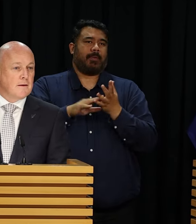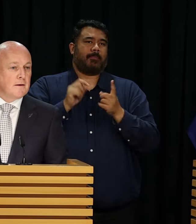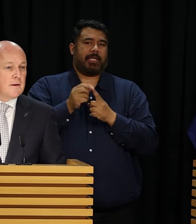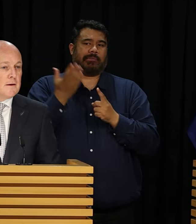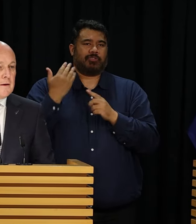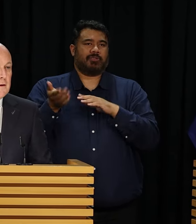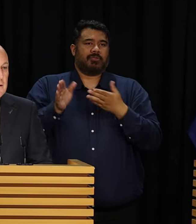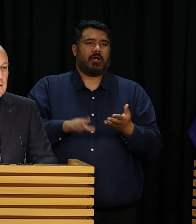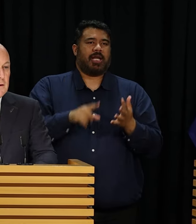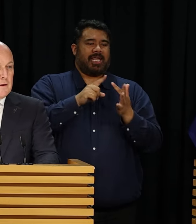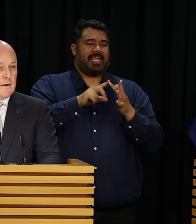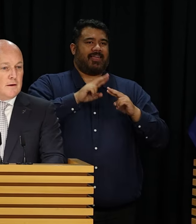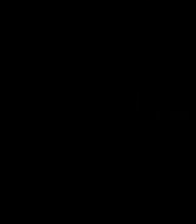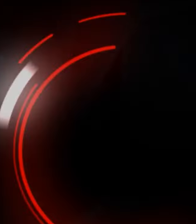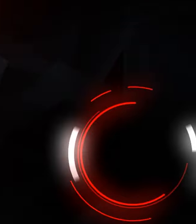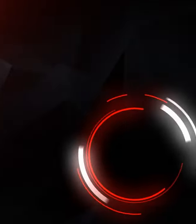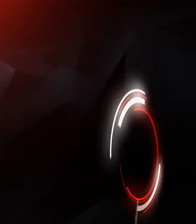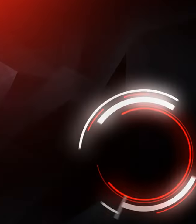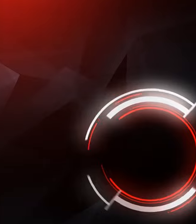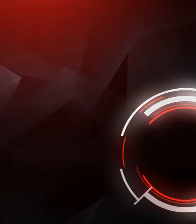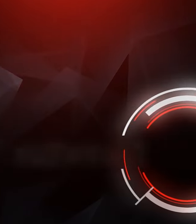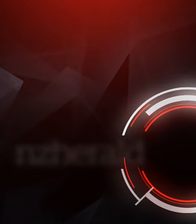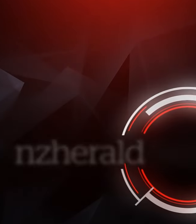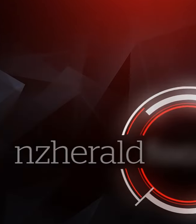I ask you, what is your view of the Waitangi?